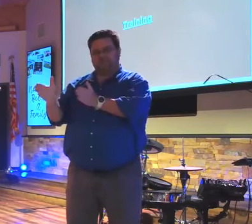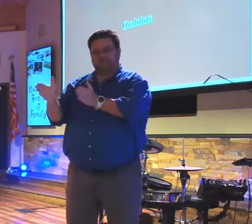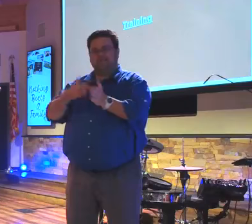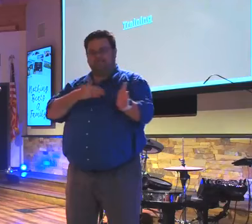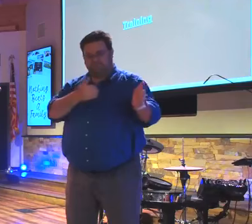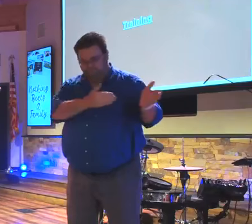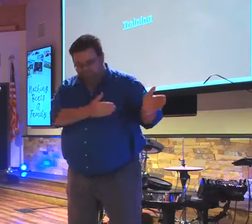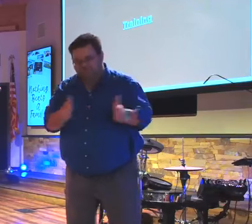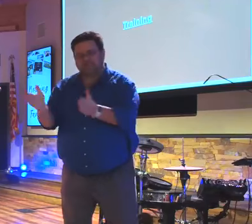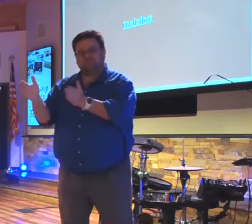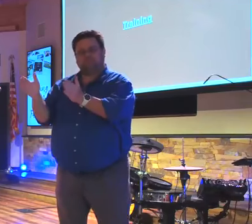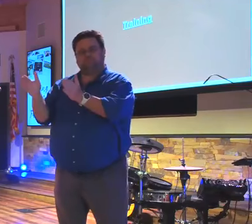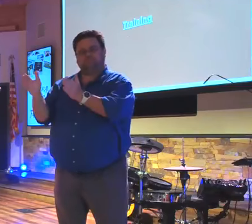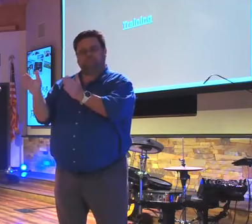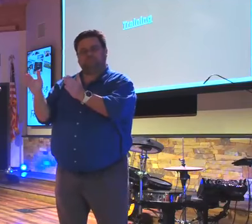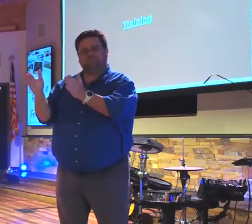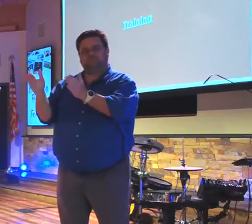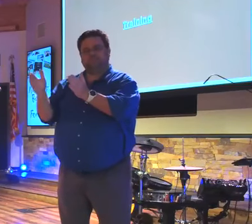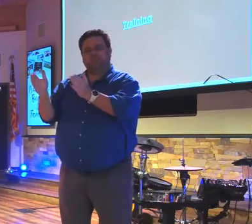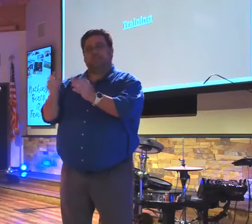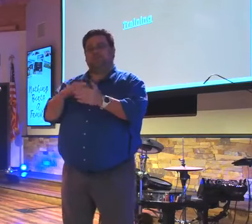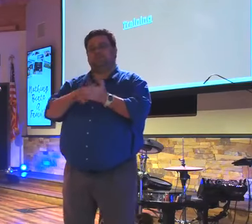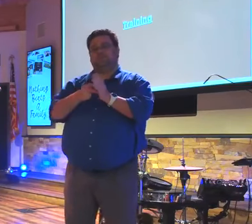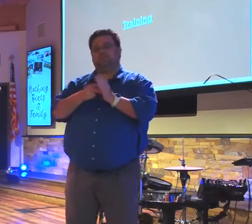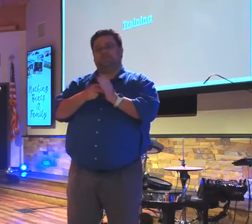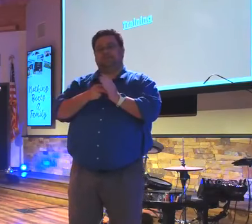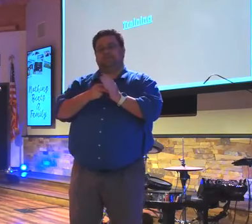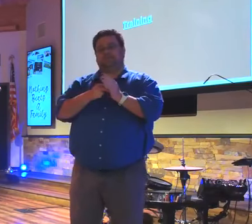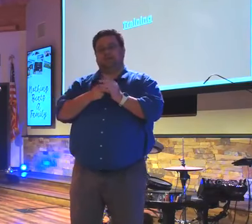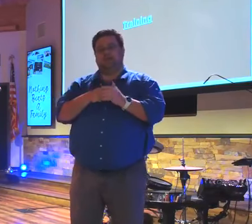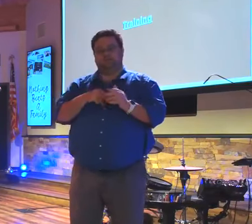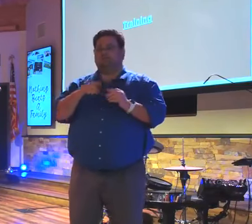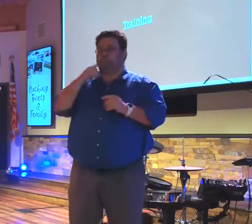plan. It indicates an active,